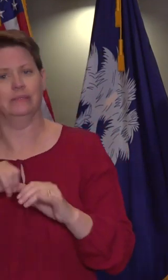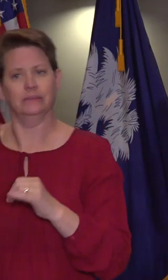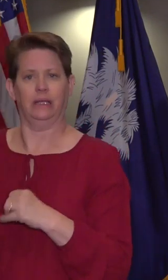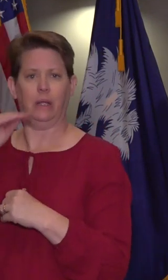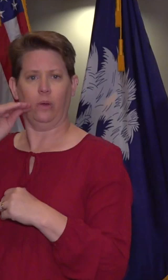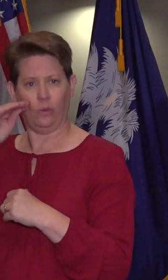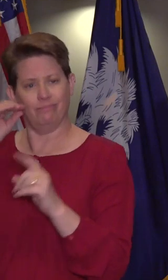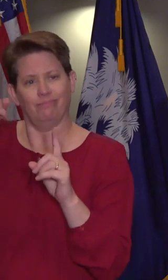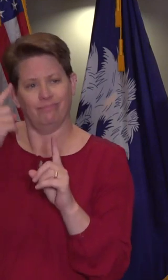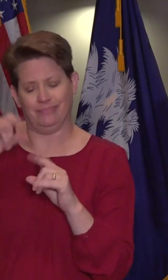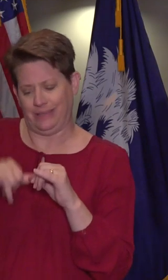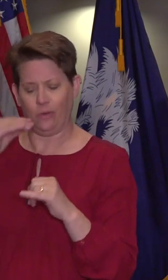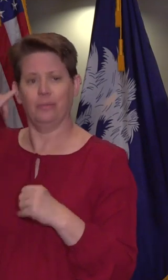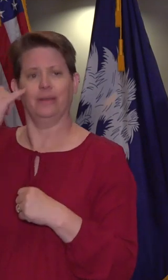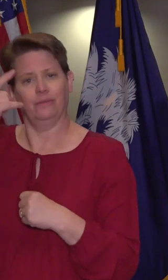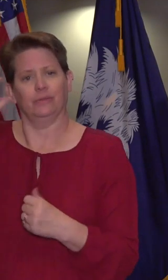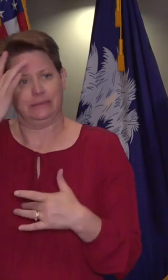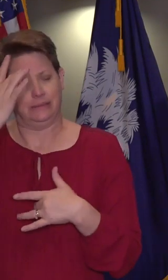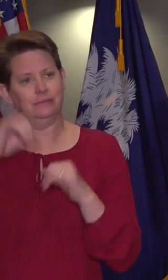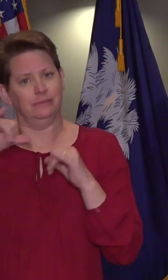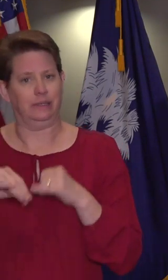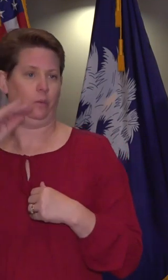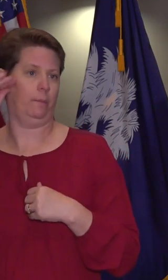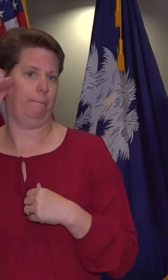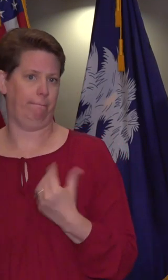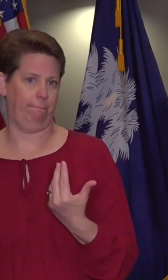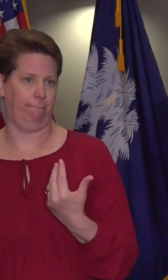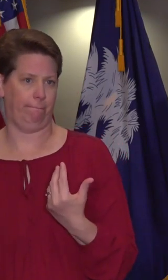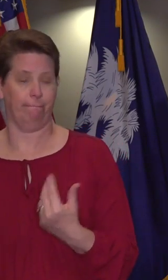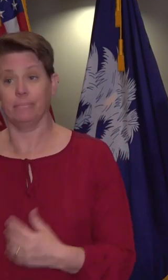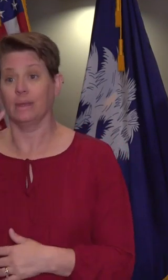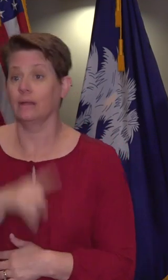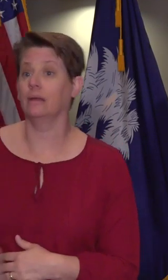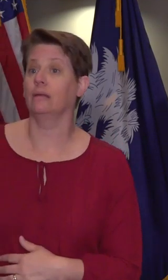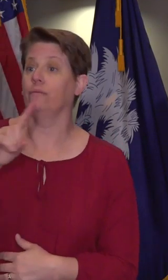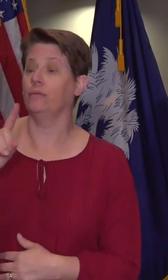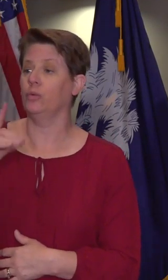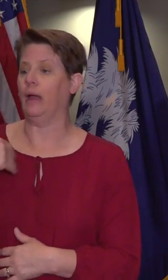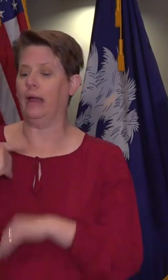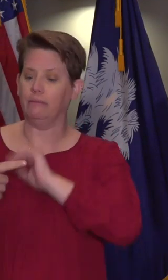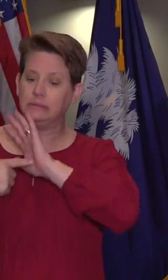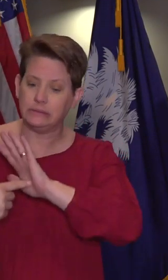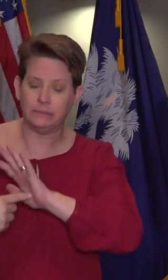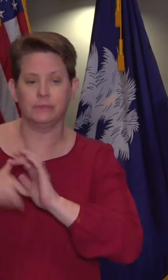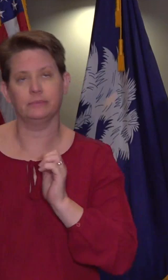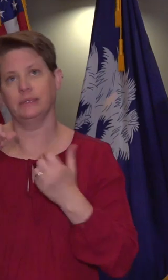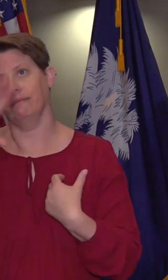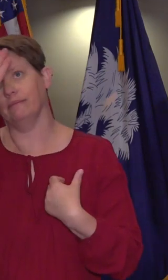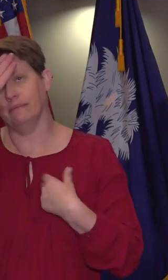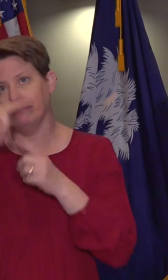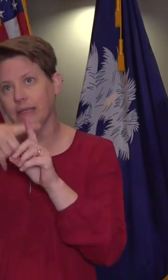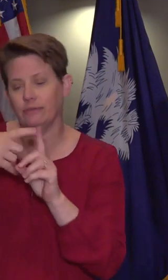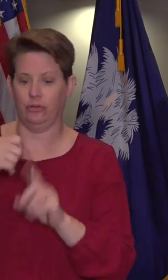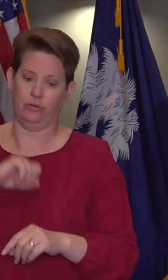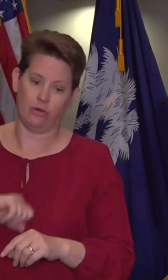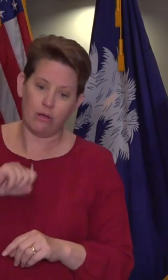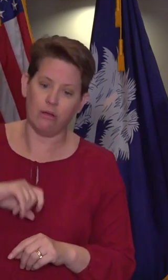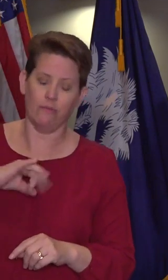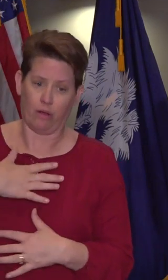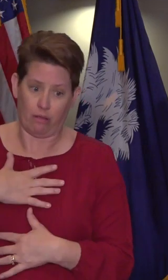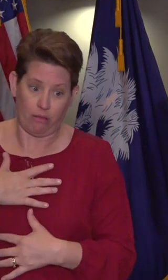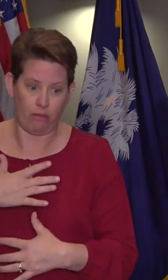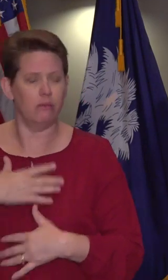sick. Reach out to your healthcare provider if you are showing symptoms such as fever, cough, or shortness of